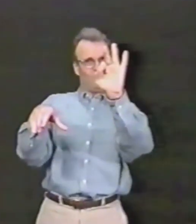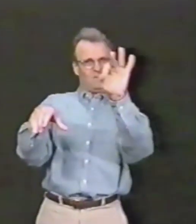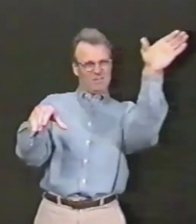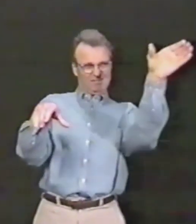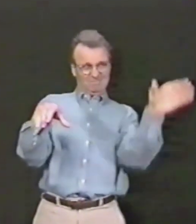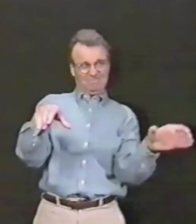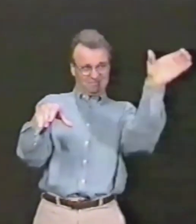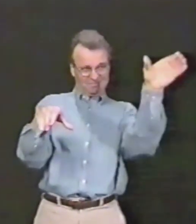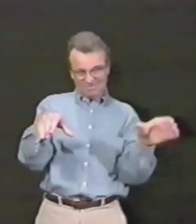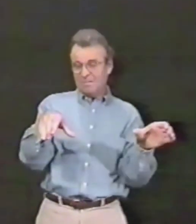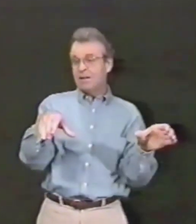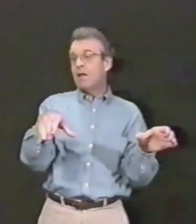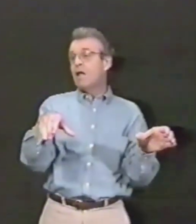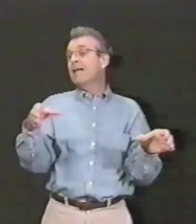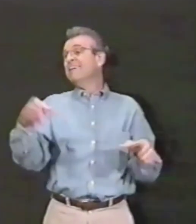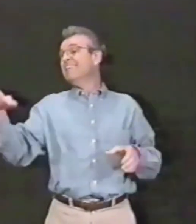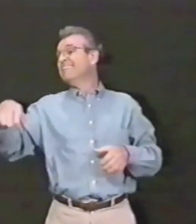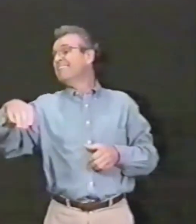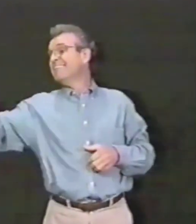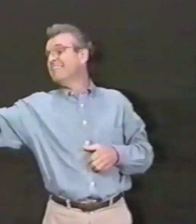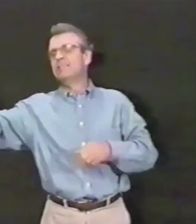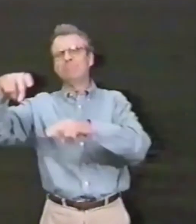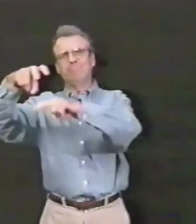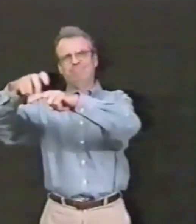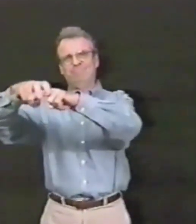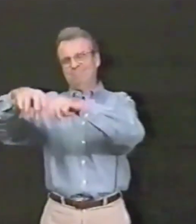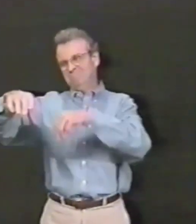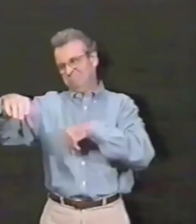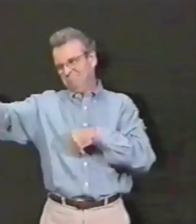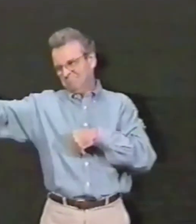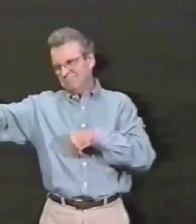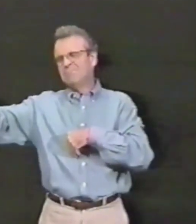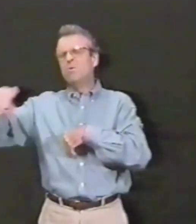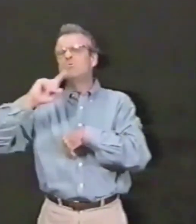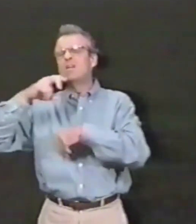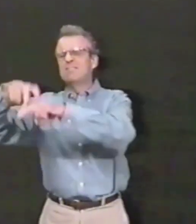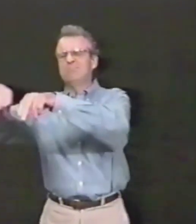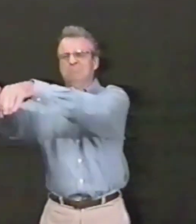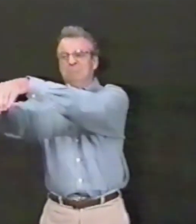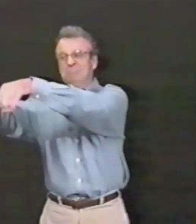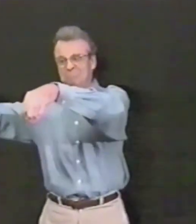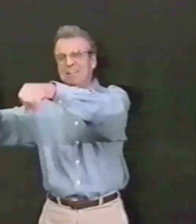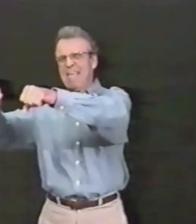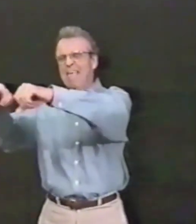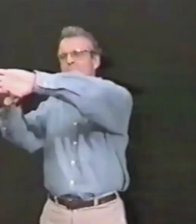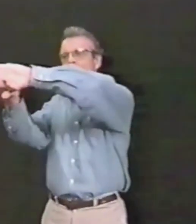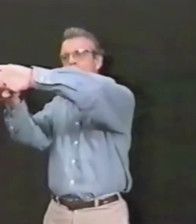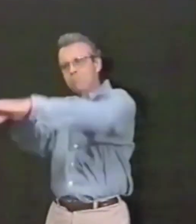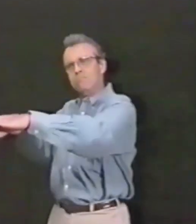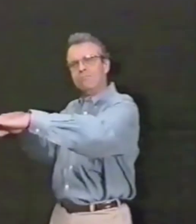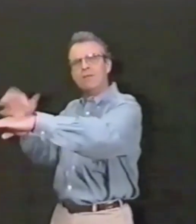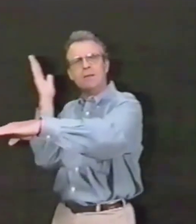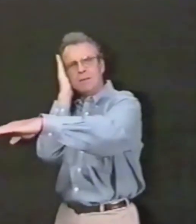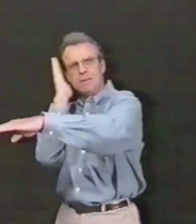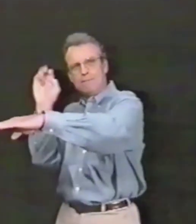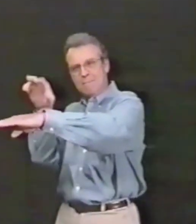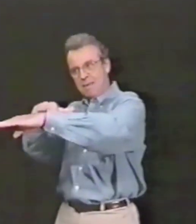On one side, after you walk in through the front door, we have a kitchen and a seating